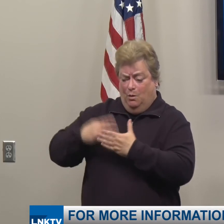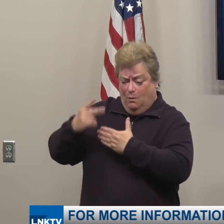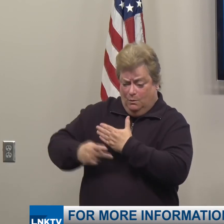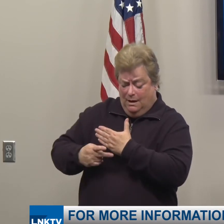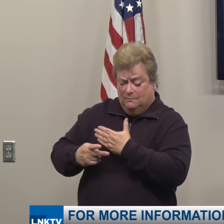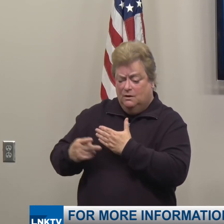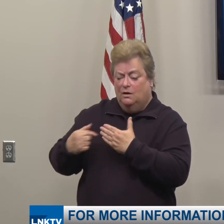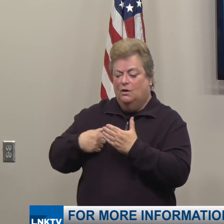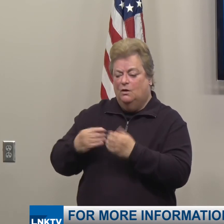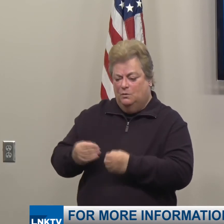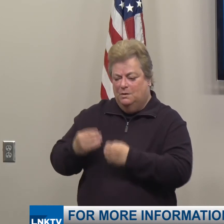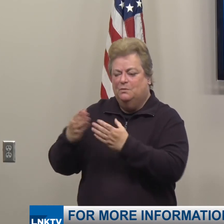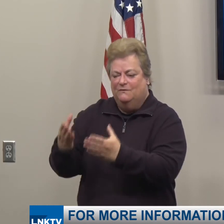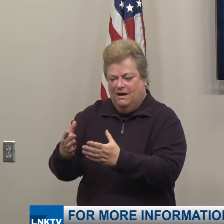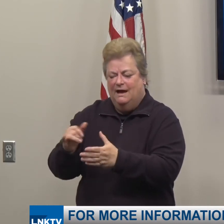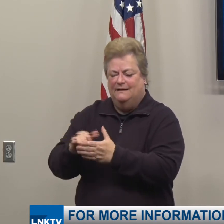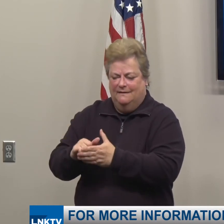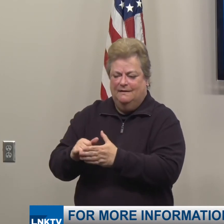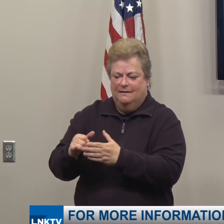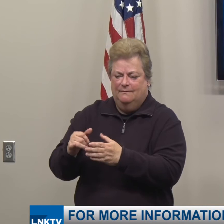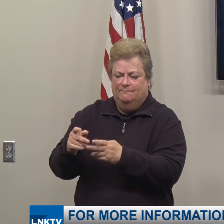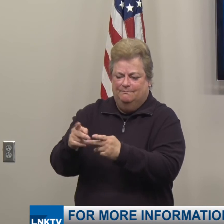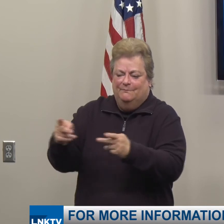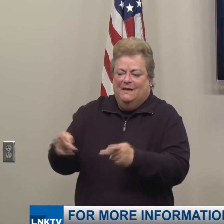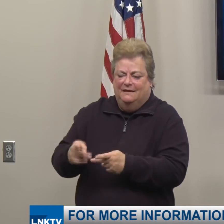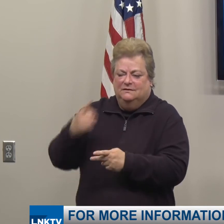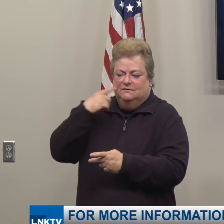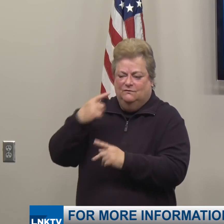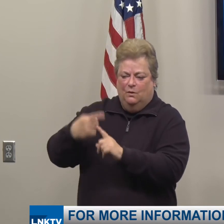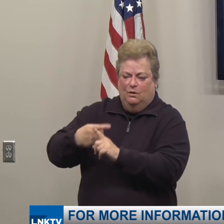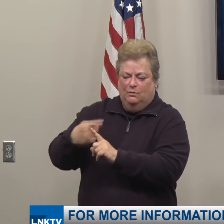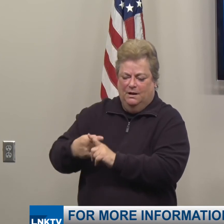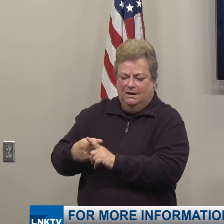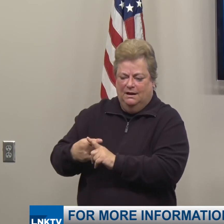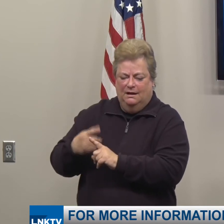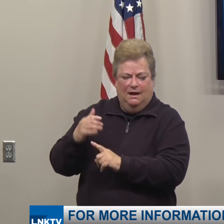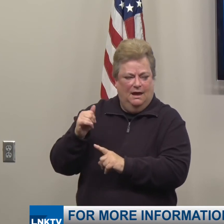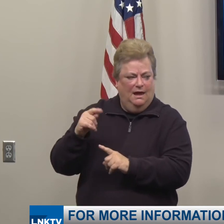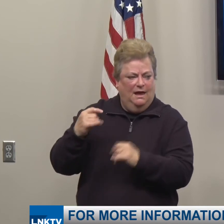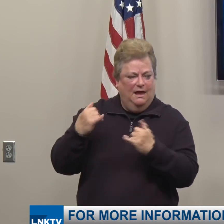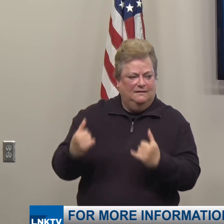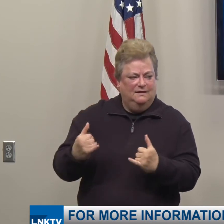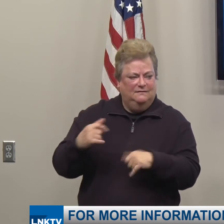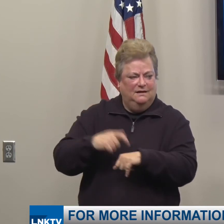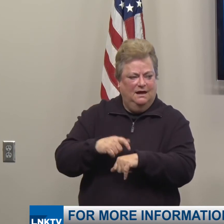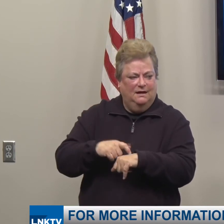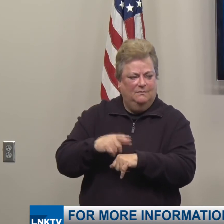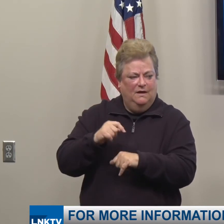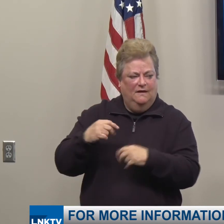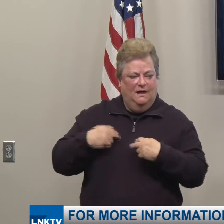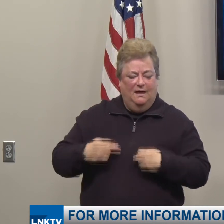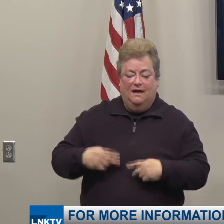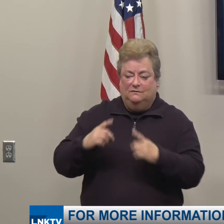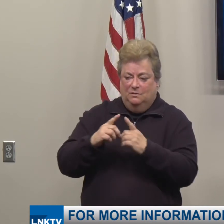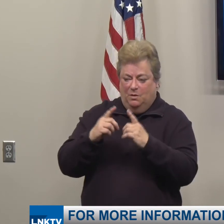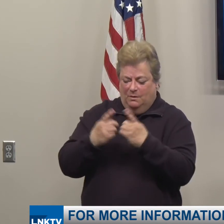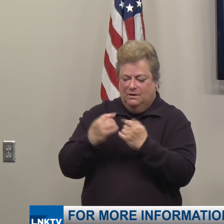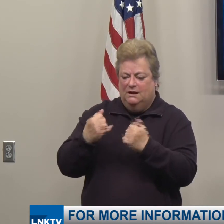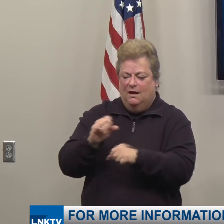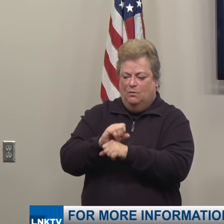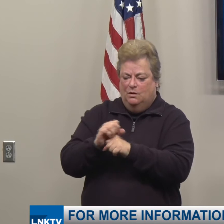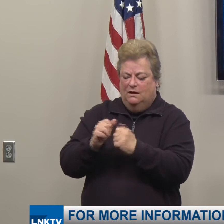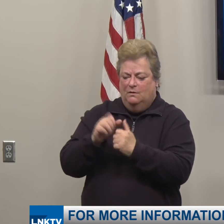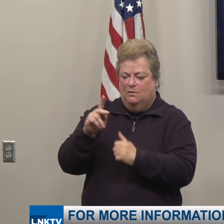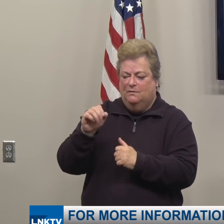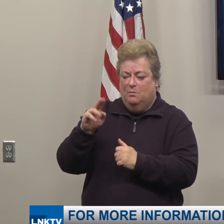do provide field space for rent. So at this time, the health department is working with Parks and